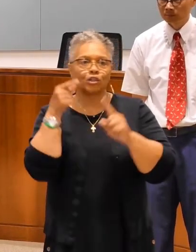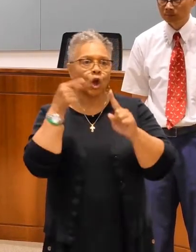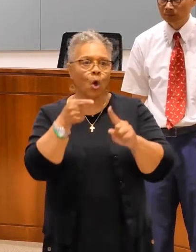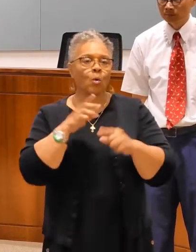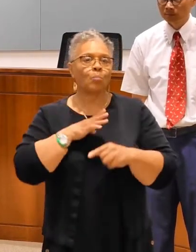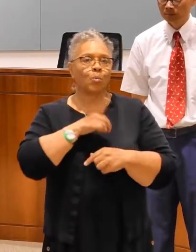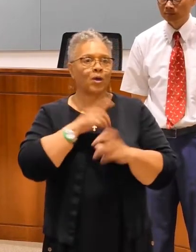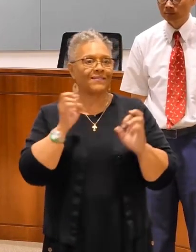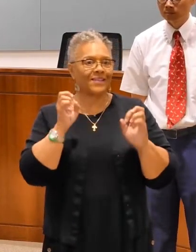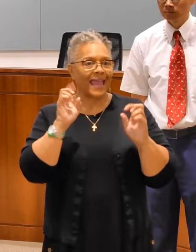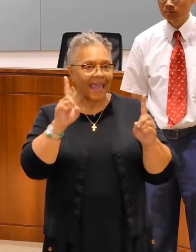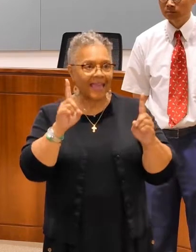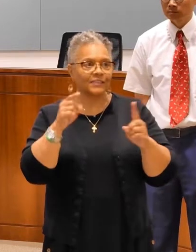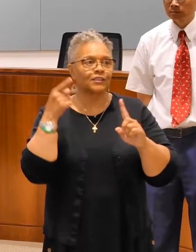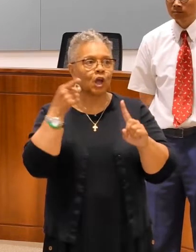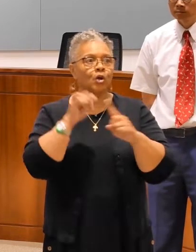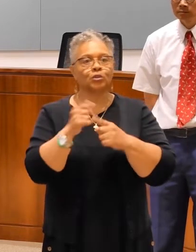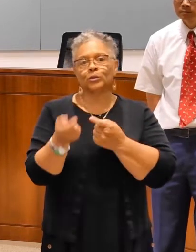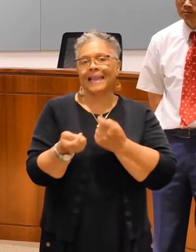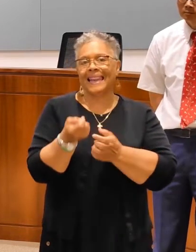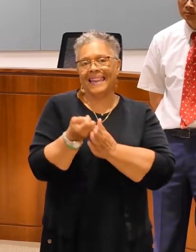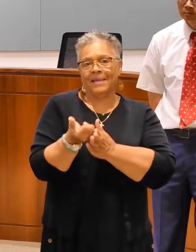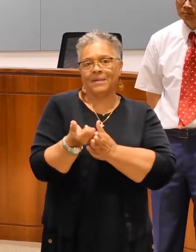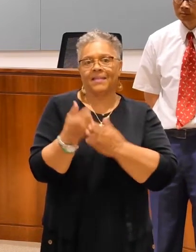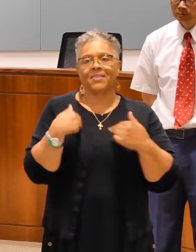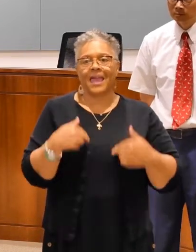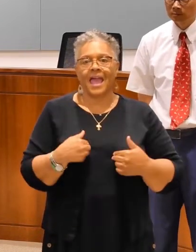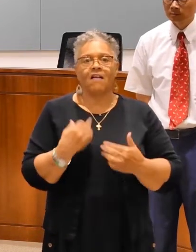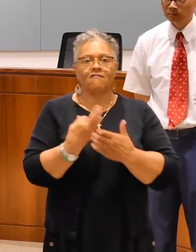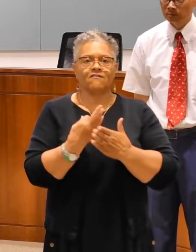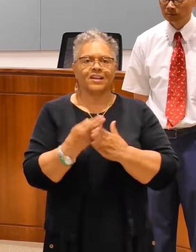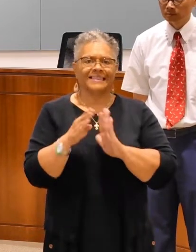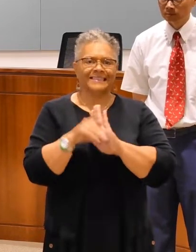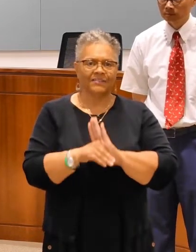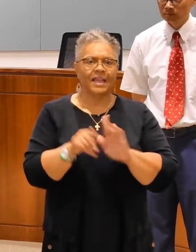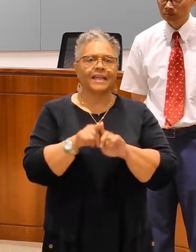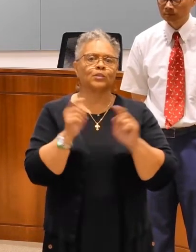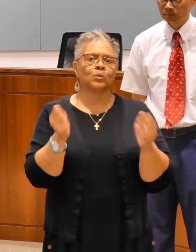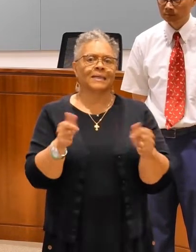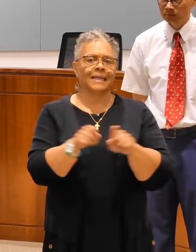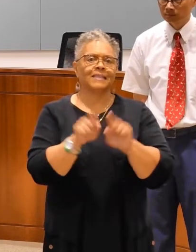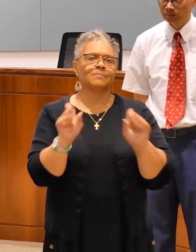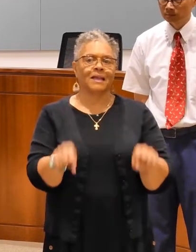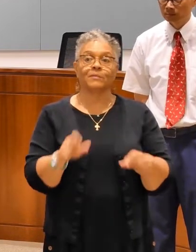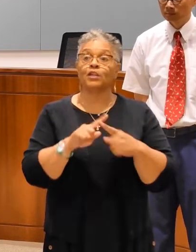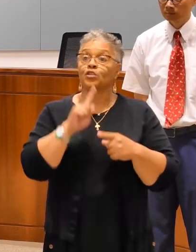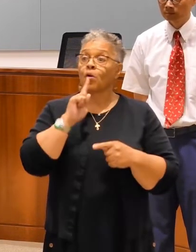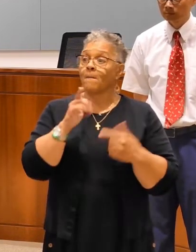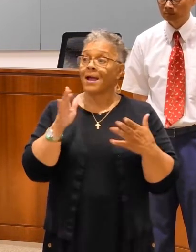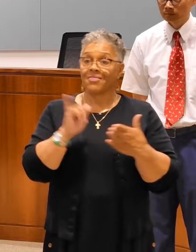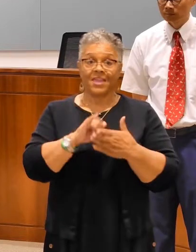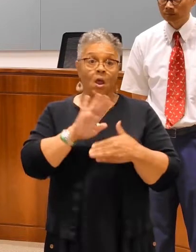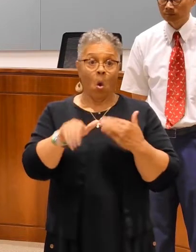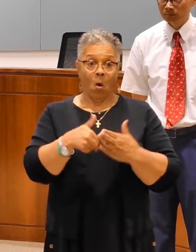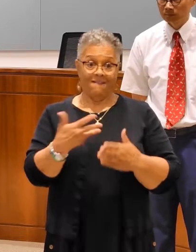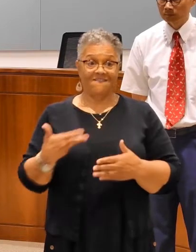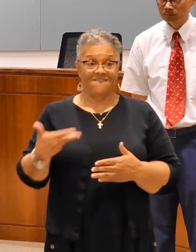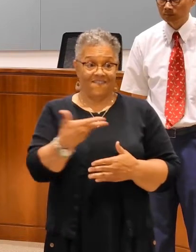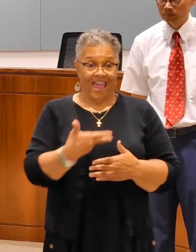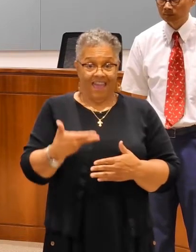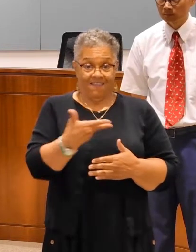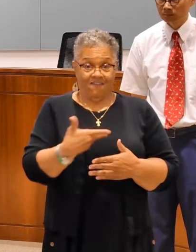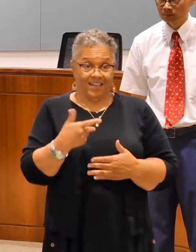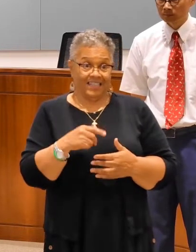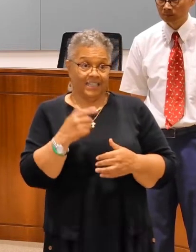Education's goal, to eliminate this health fund deficit as quickly as we possibly could. So much so that all 5 of us, each of